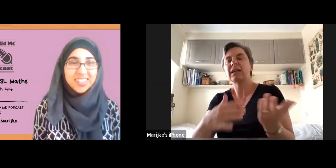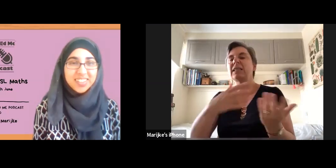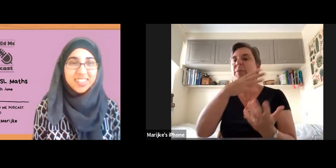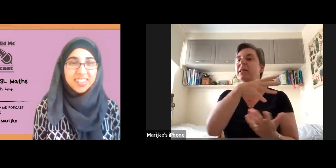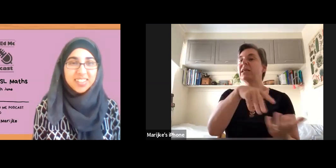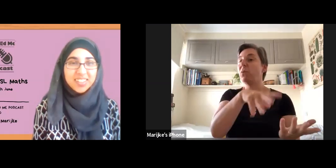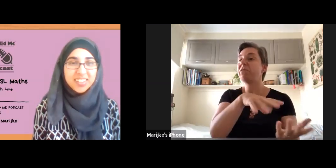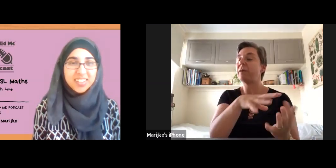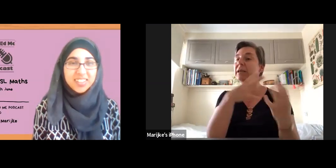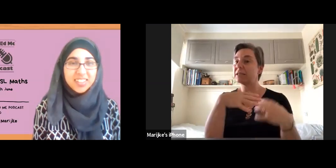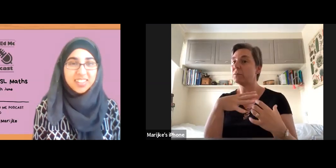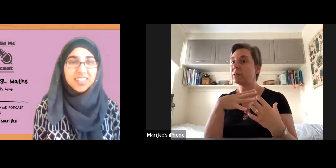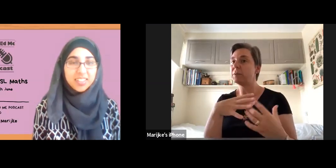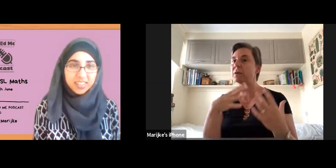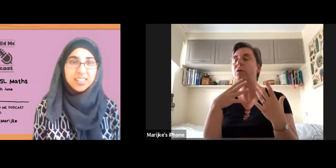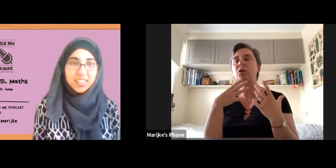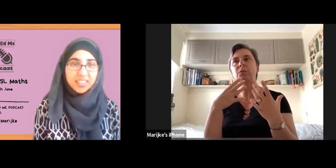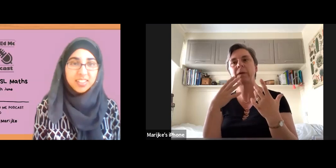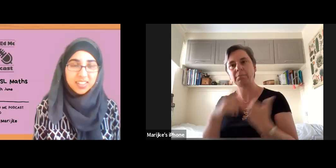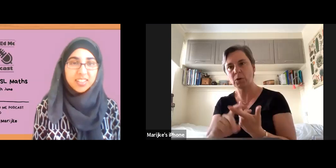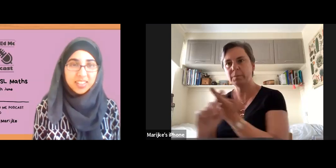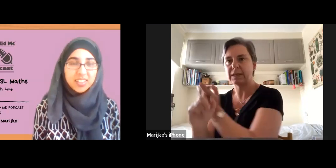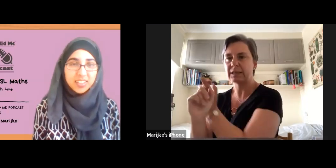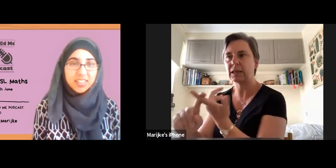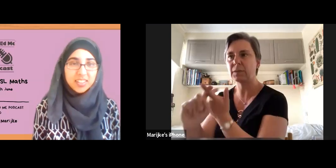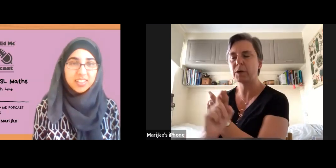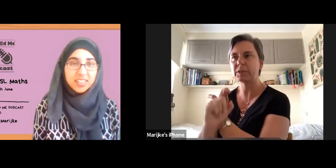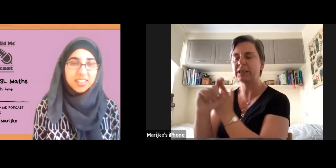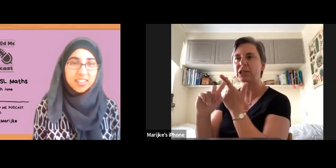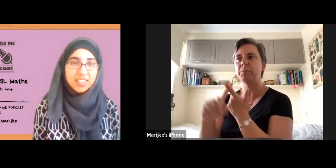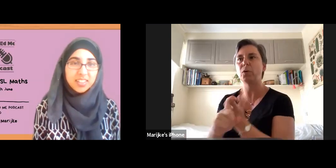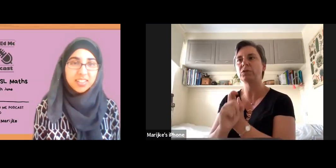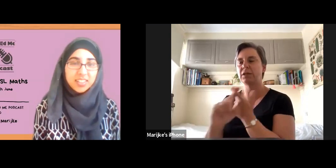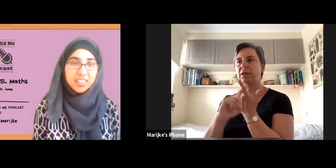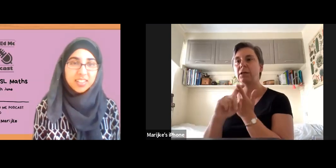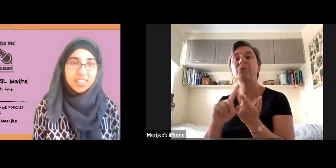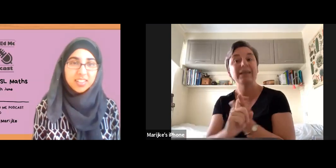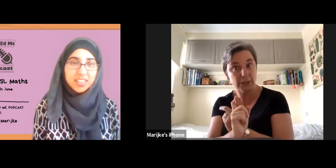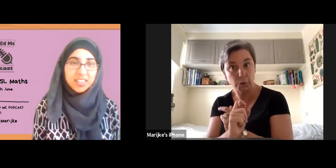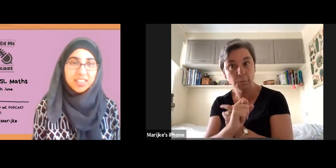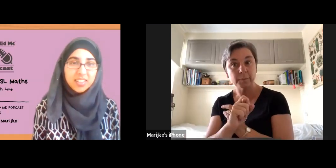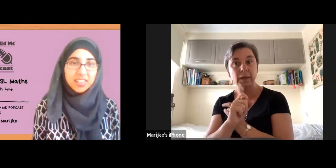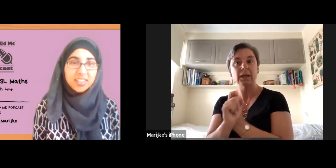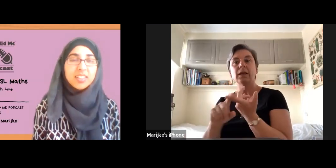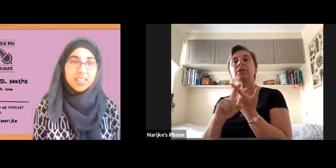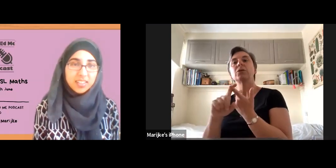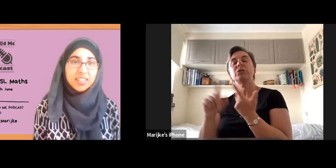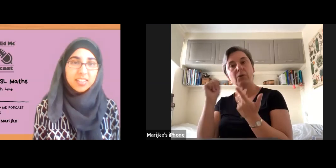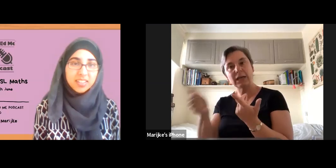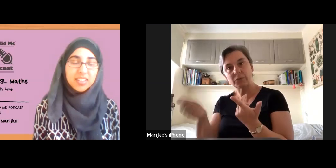then spending time with family has taught me how to speak. But also what my mum did purposely, she bought a radio. So she always had the